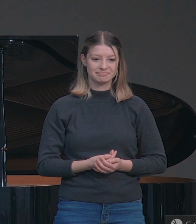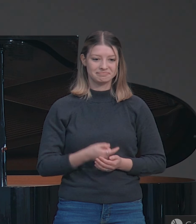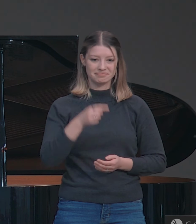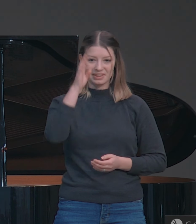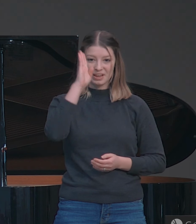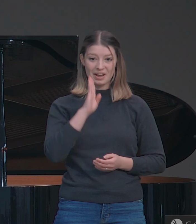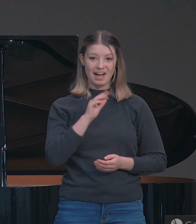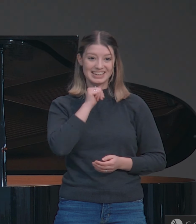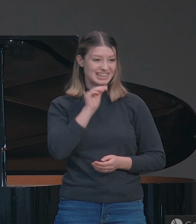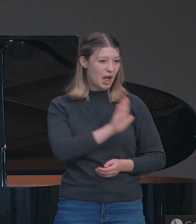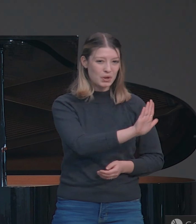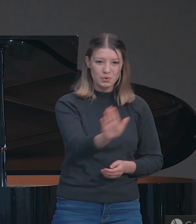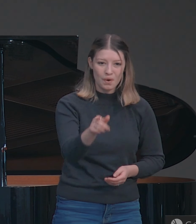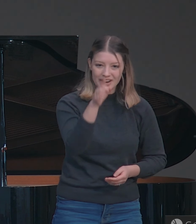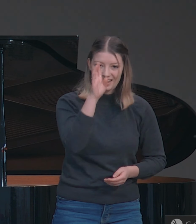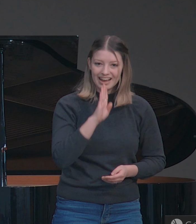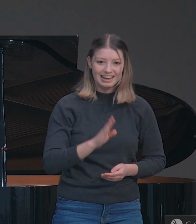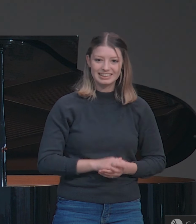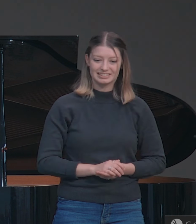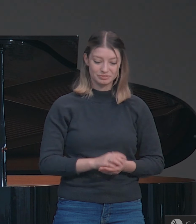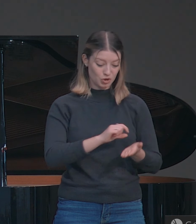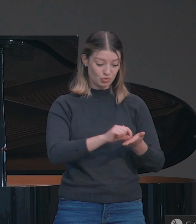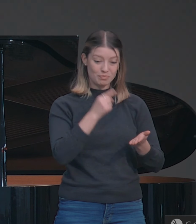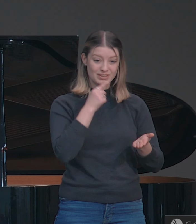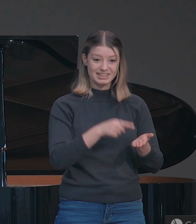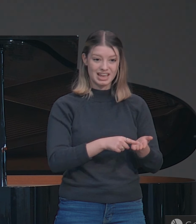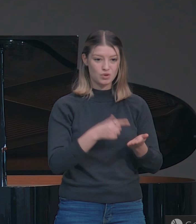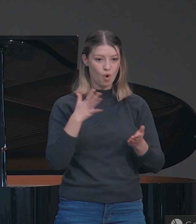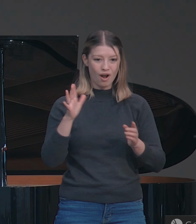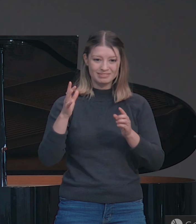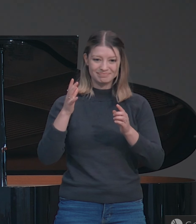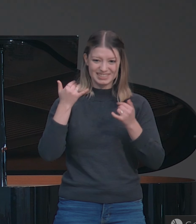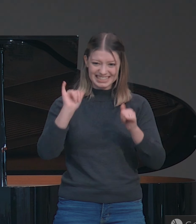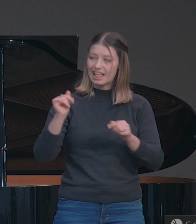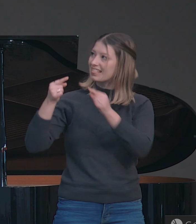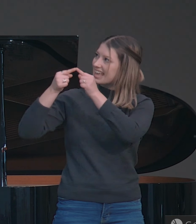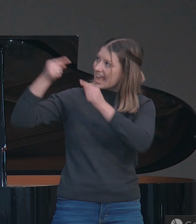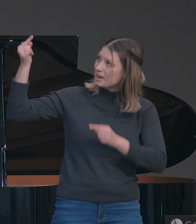God is not your God, and Scripture tells us that you are still God's enemy.